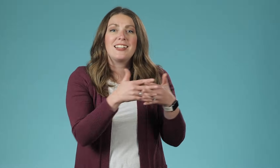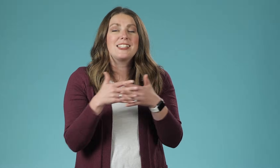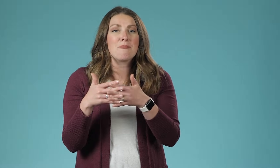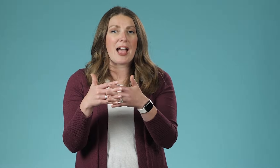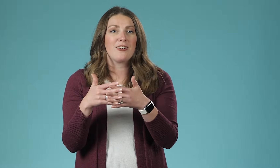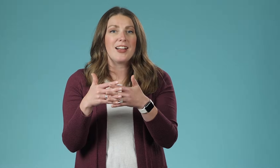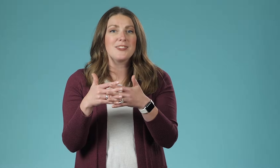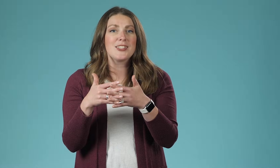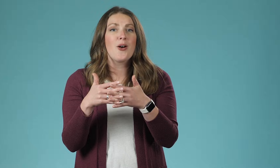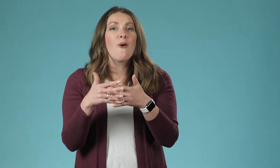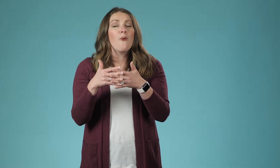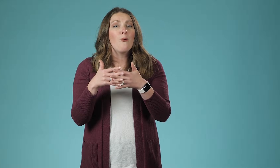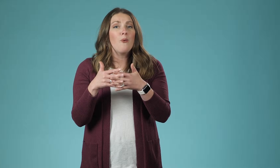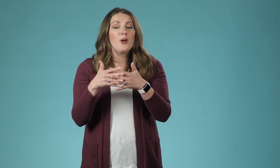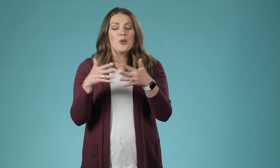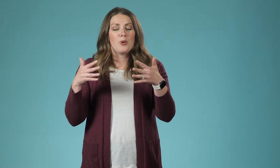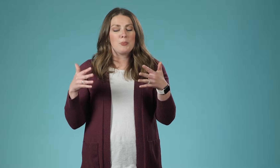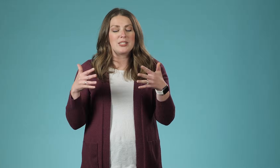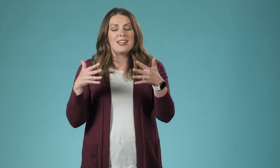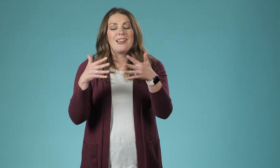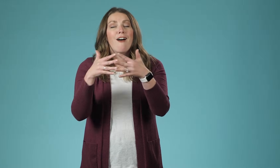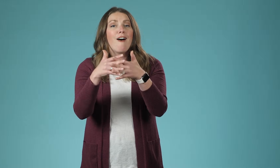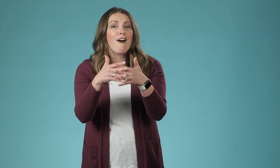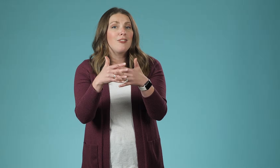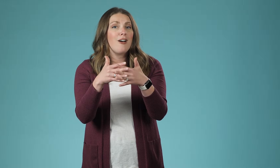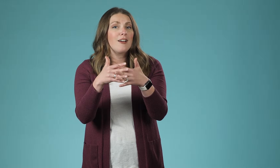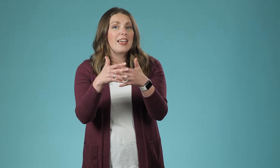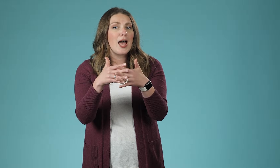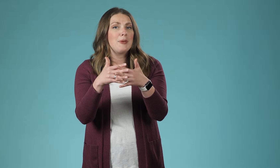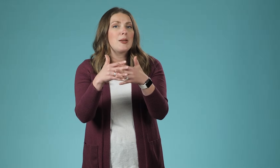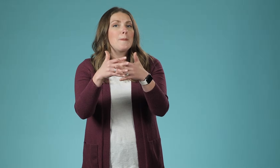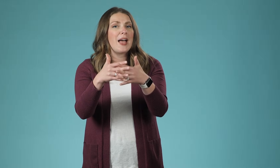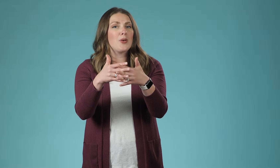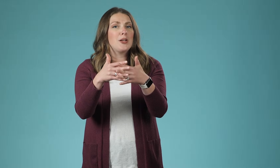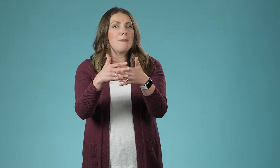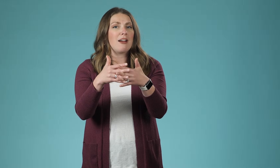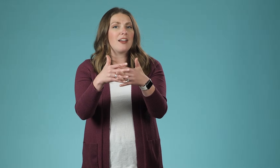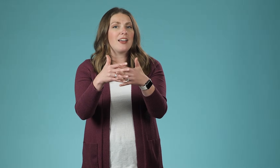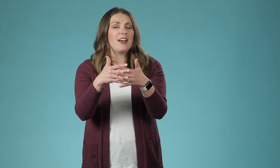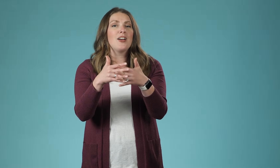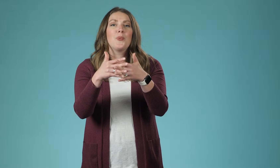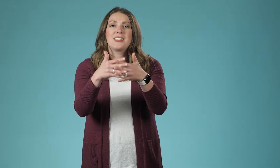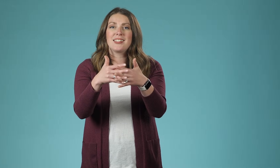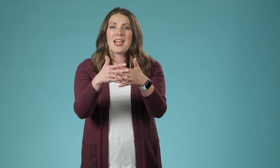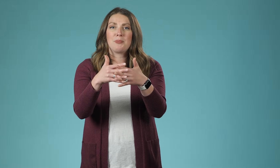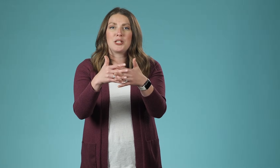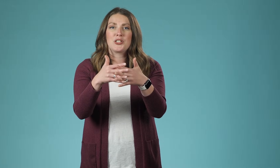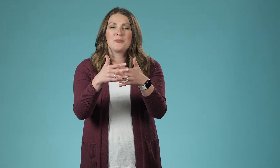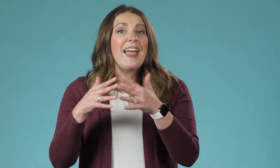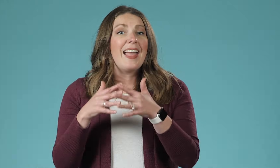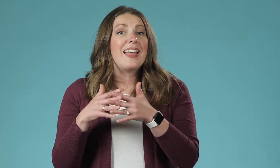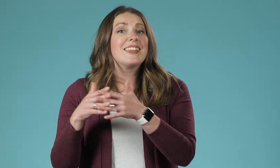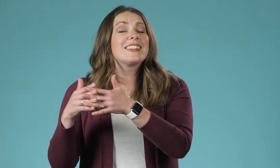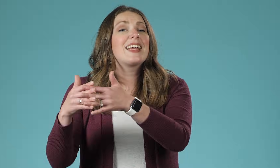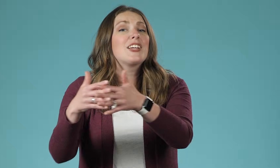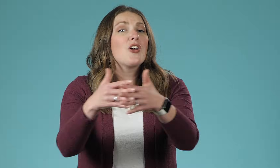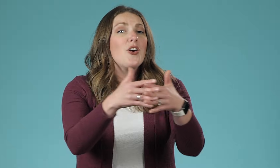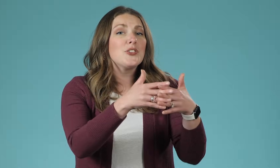nationalities, and backgrounds, or representing a log cabin back when America was established. And this sign can